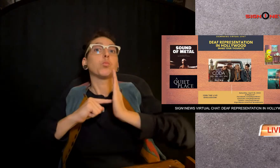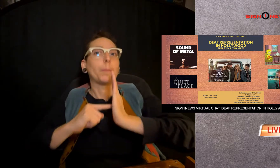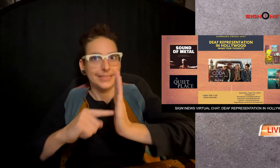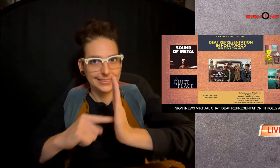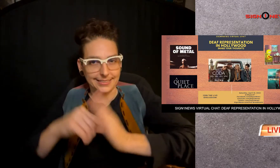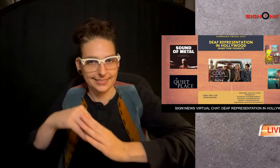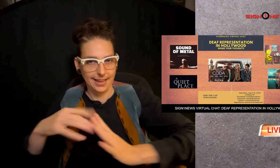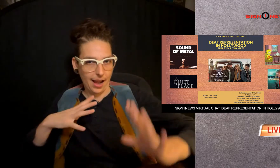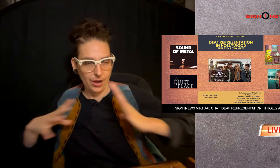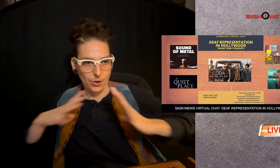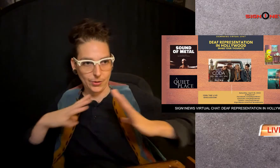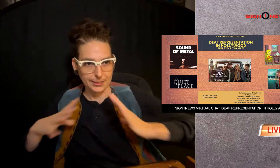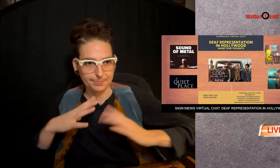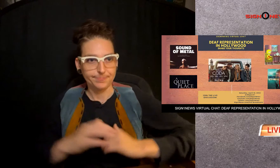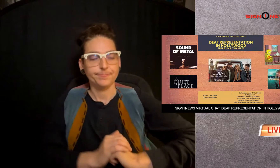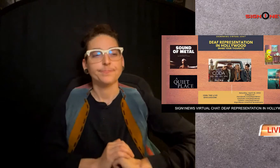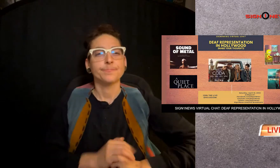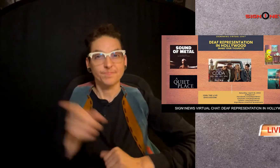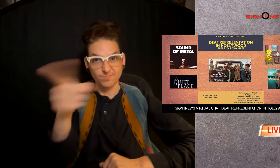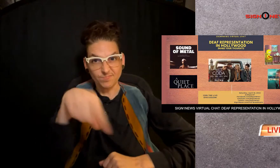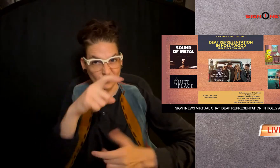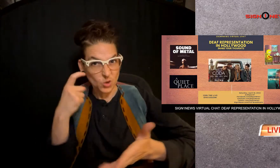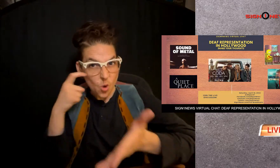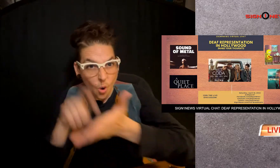All right, let's talk about deaf representation in Hollywood.